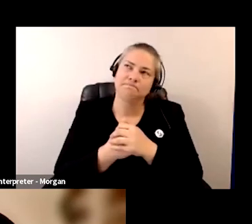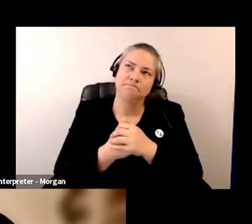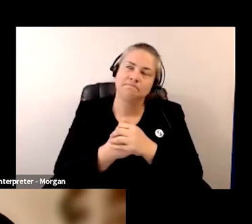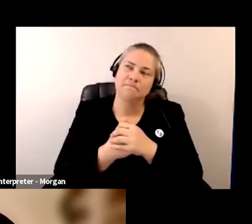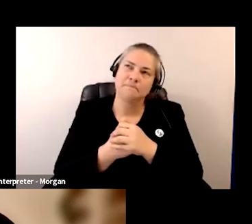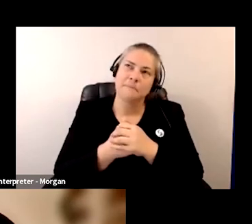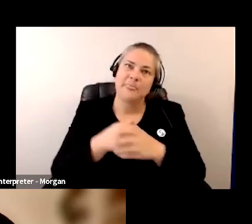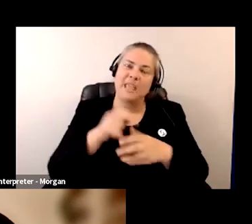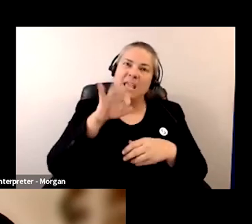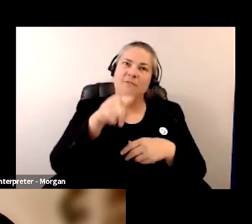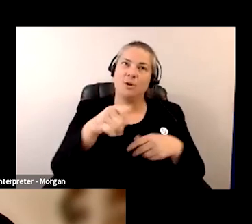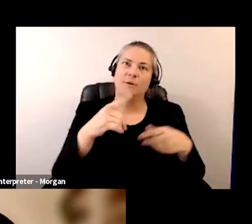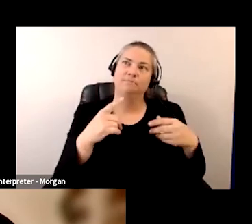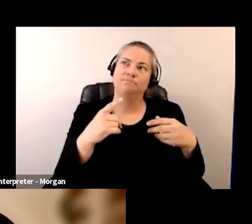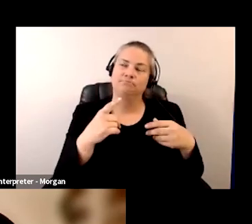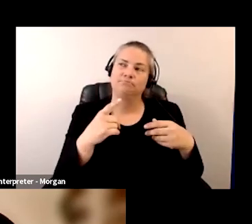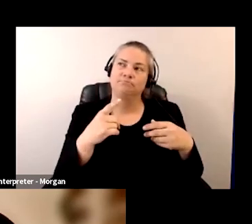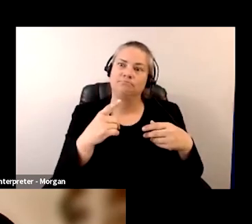conditions